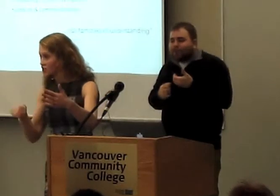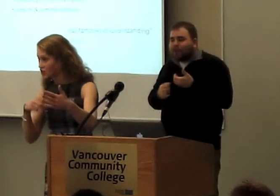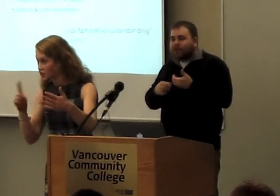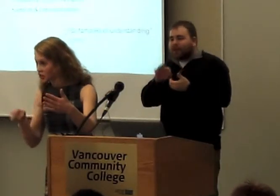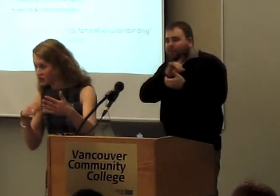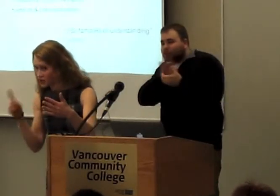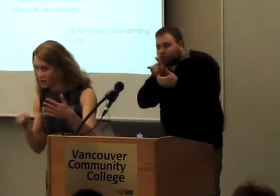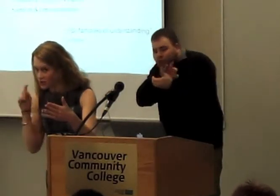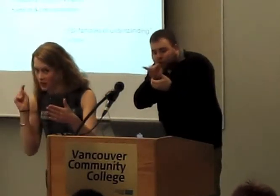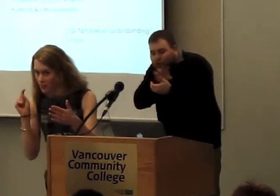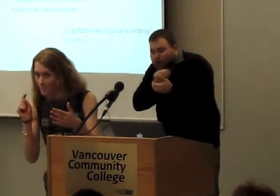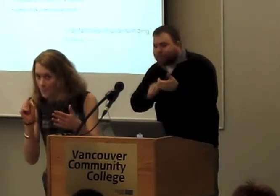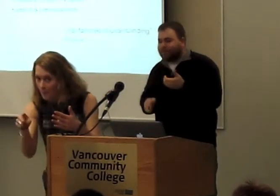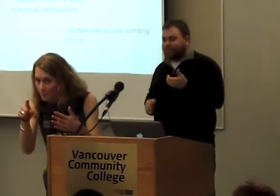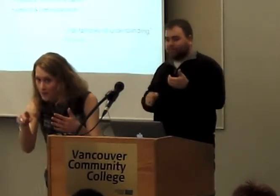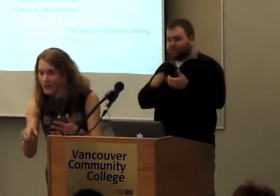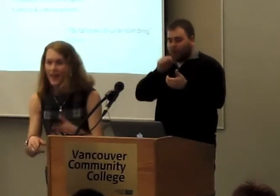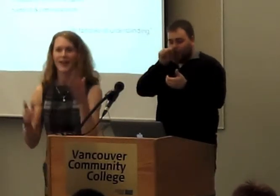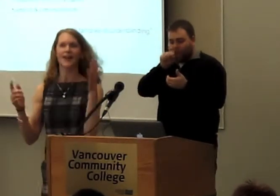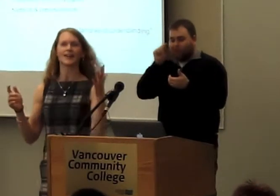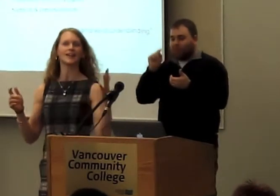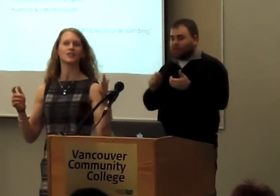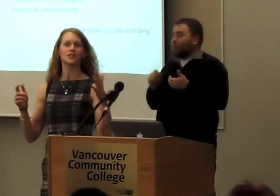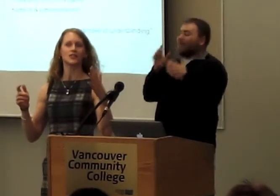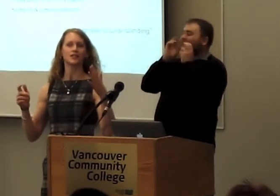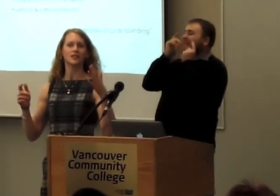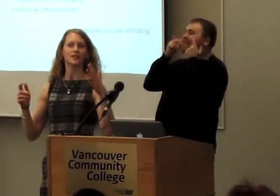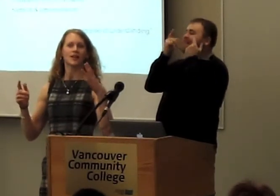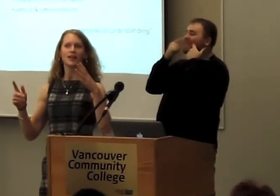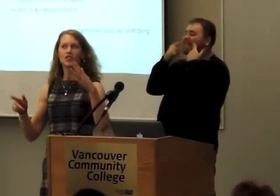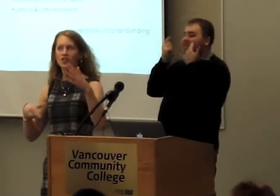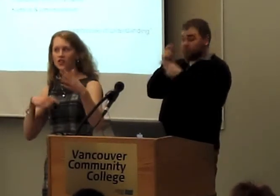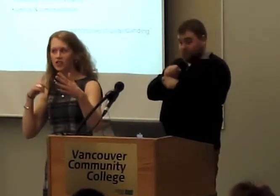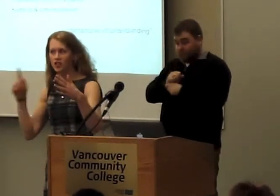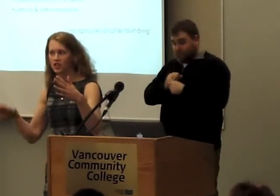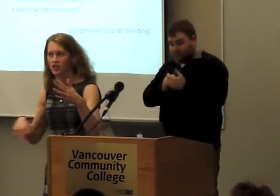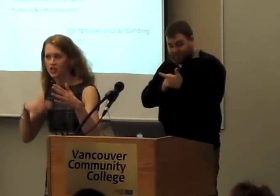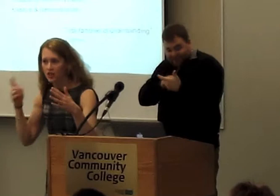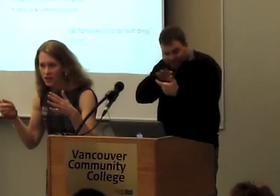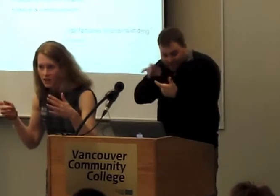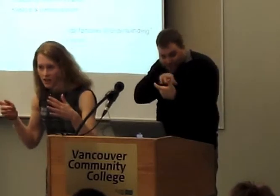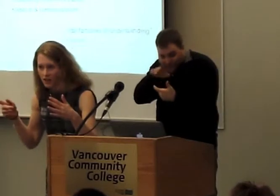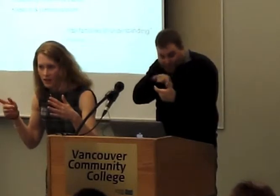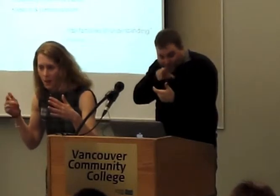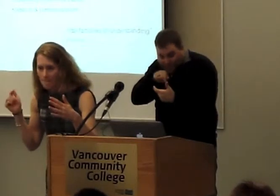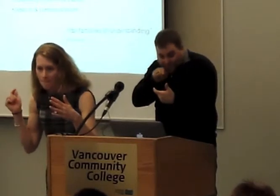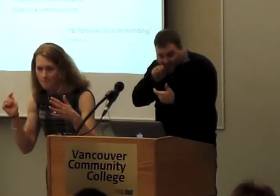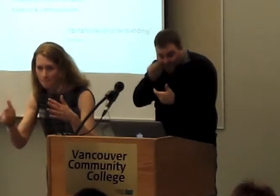again, pop, and I get giggles.